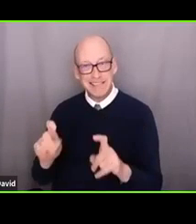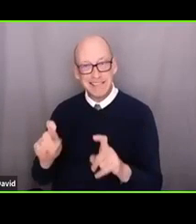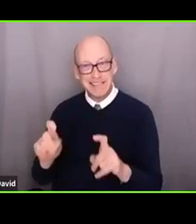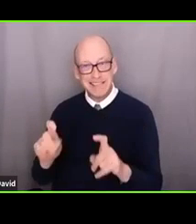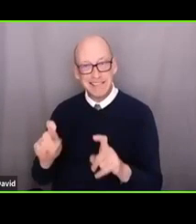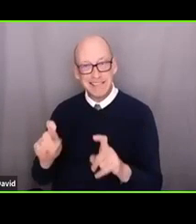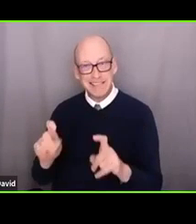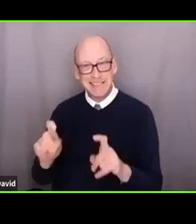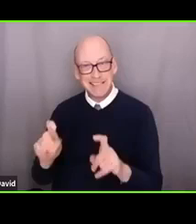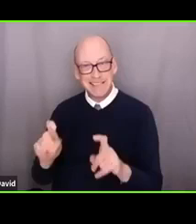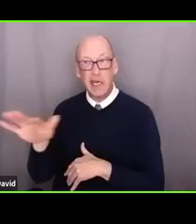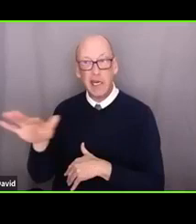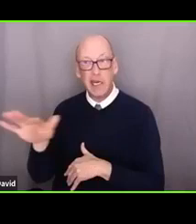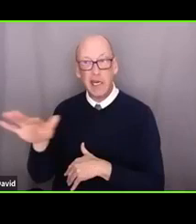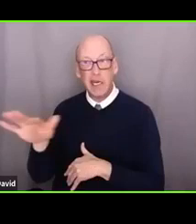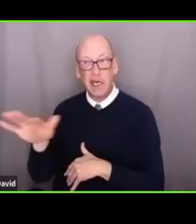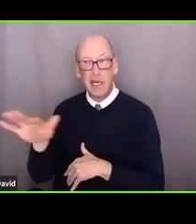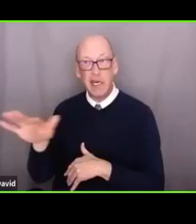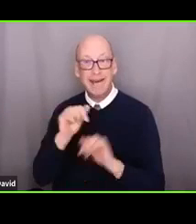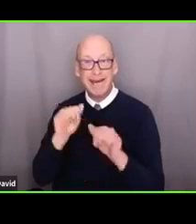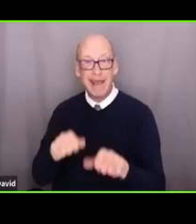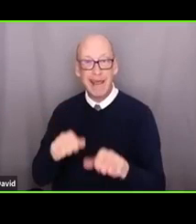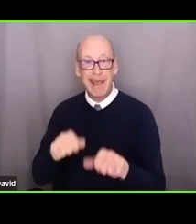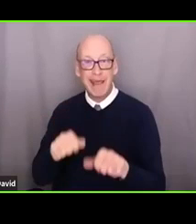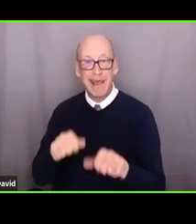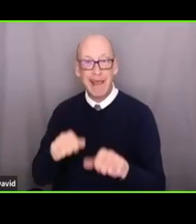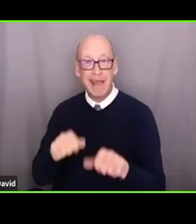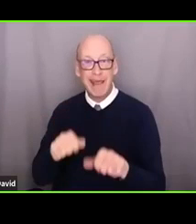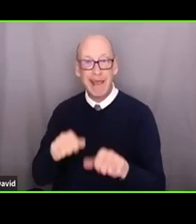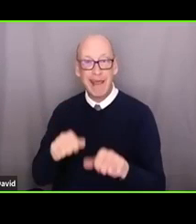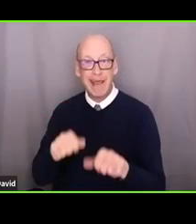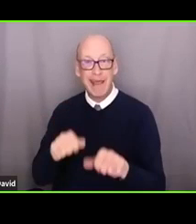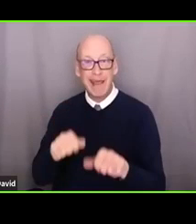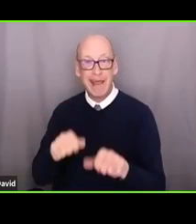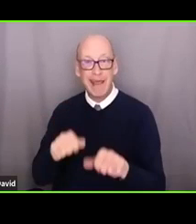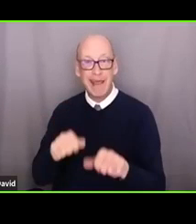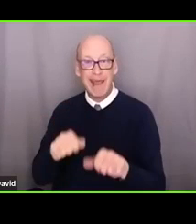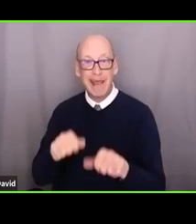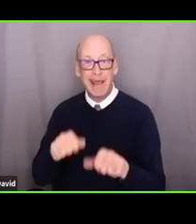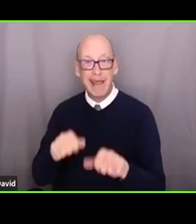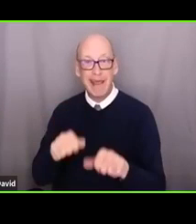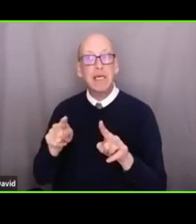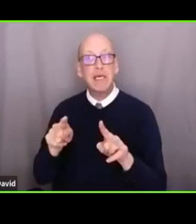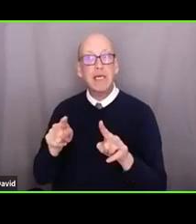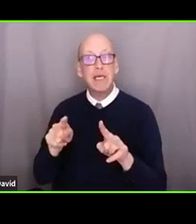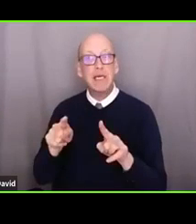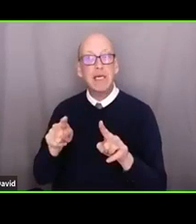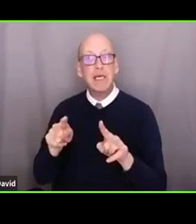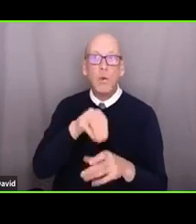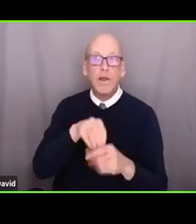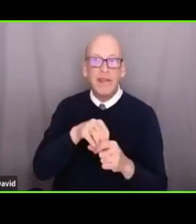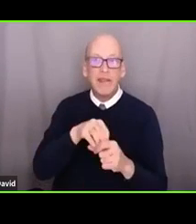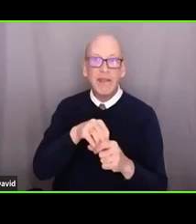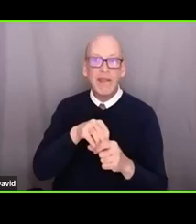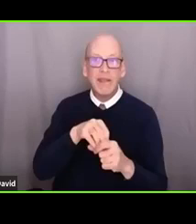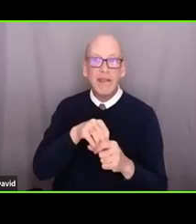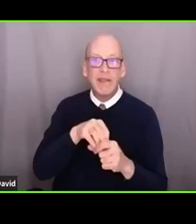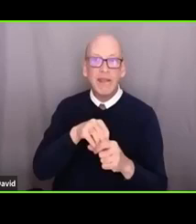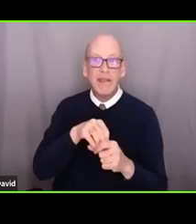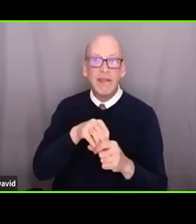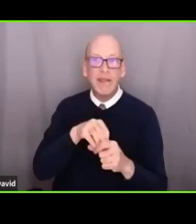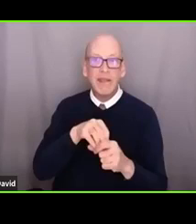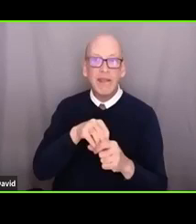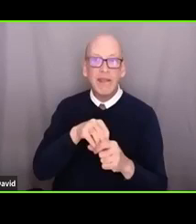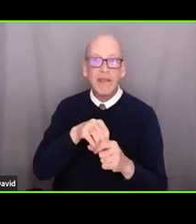better off we're going to be able to get a handle on some things that are going on in certain segments of our population. Then, of